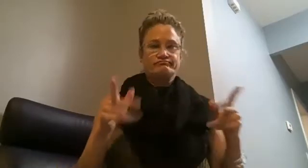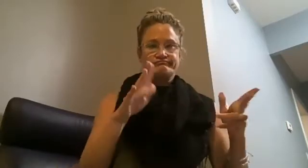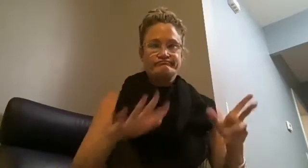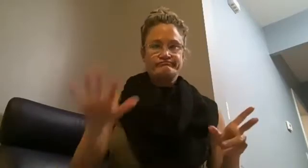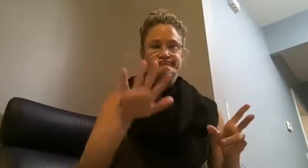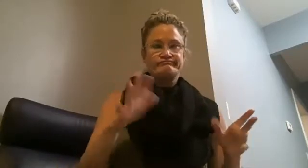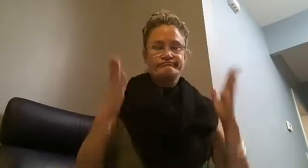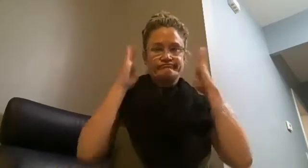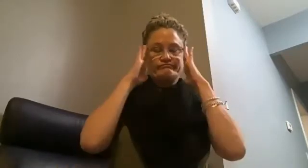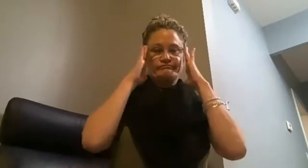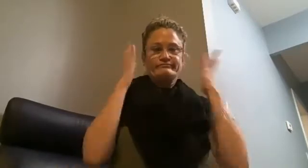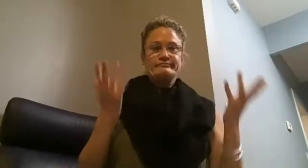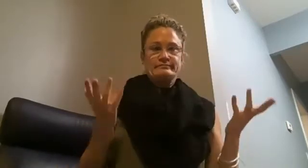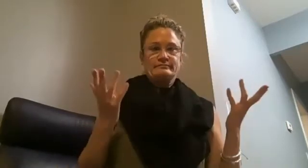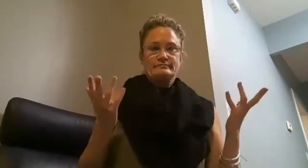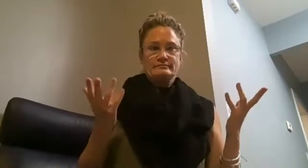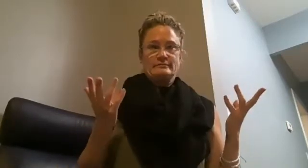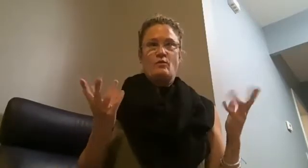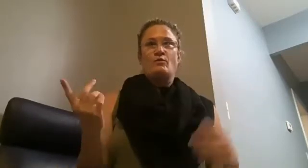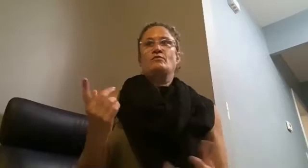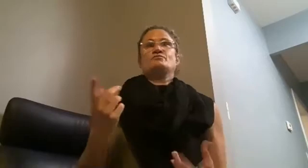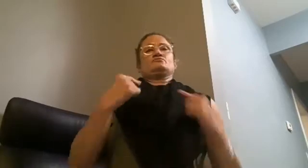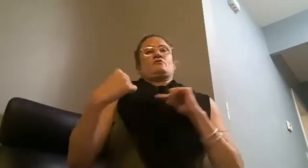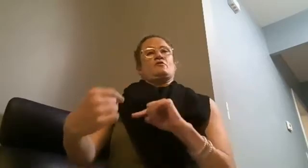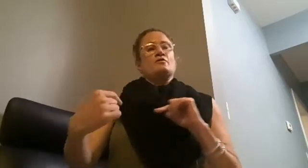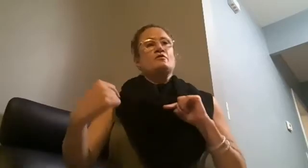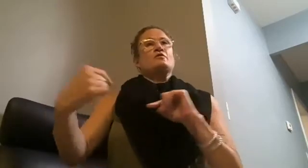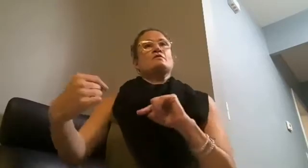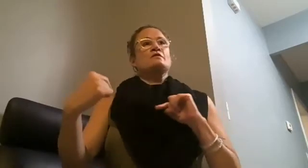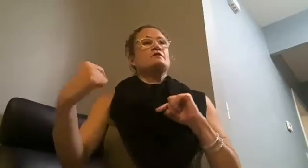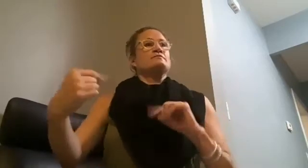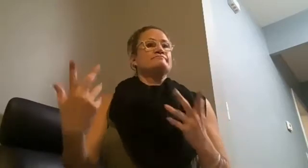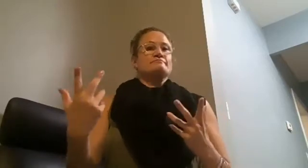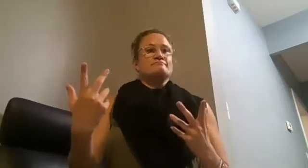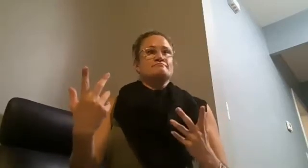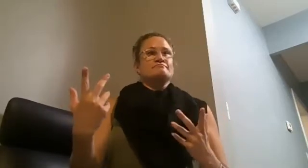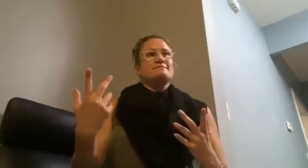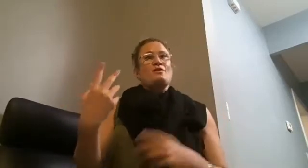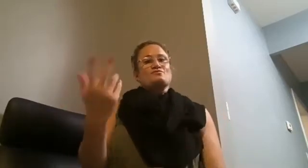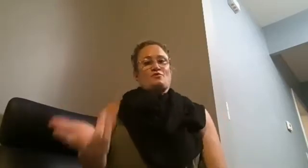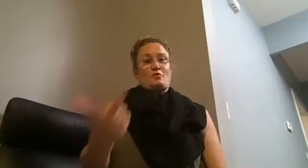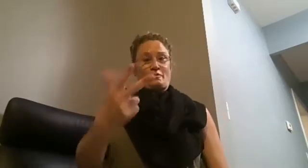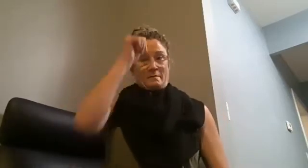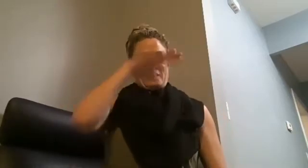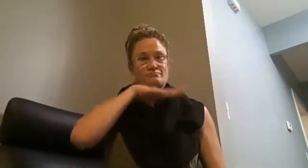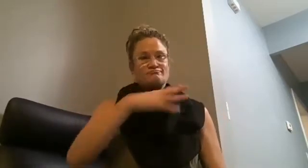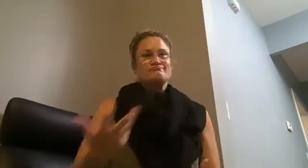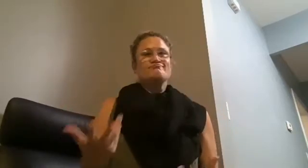they were constantly tempted and struggled with that. And they often hung out with me because I was one of the only people that didn't drink. And they were often very